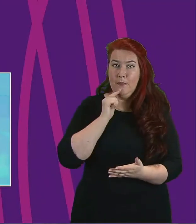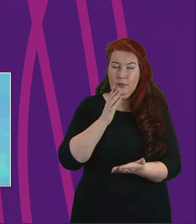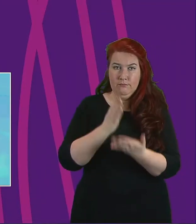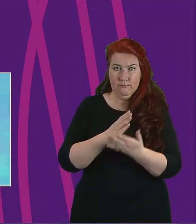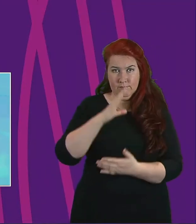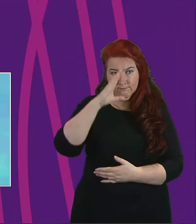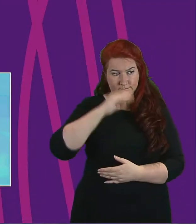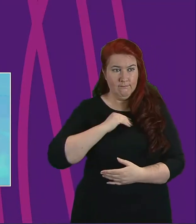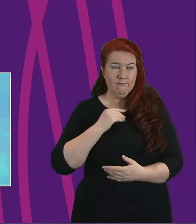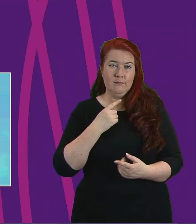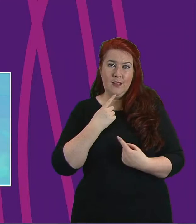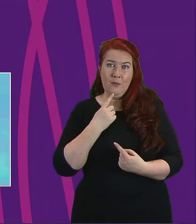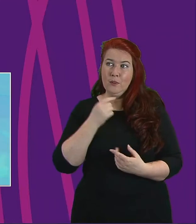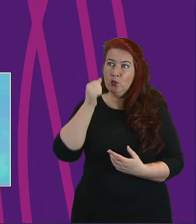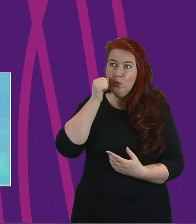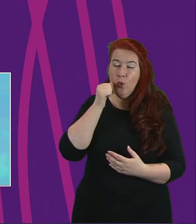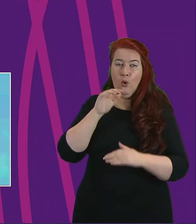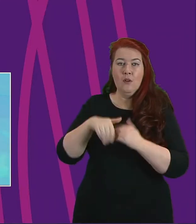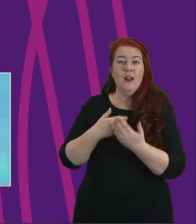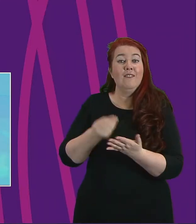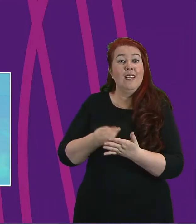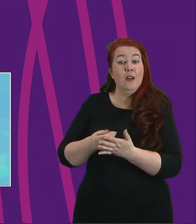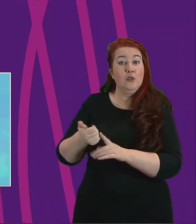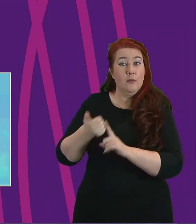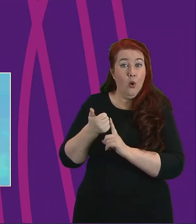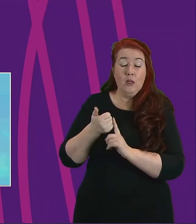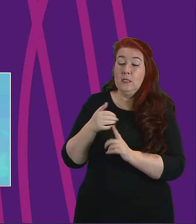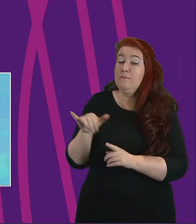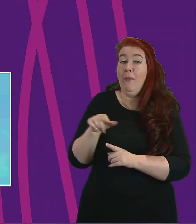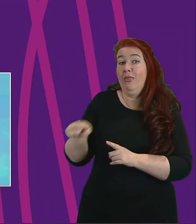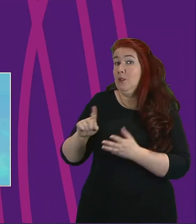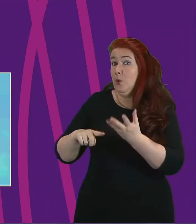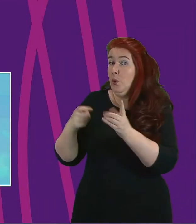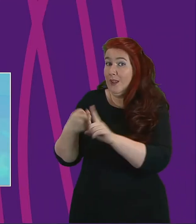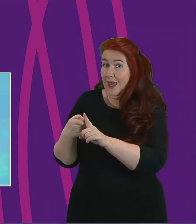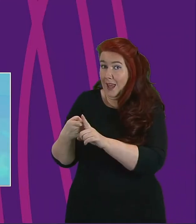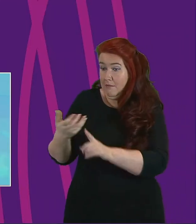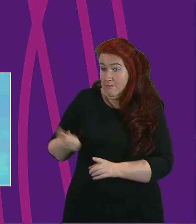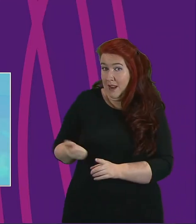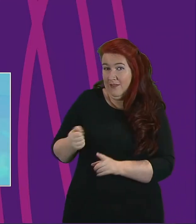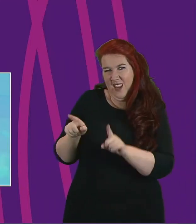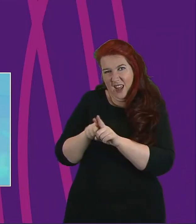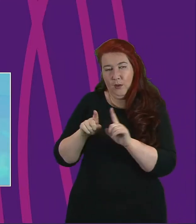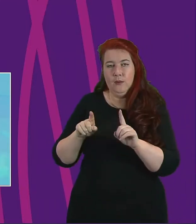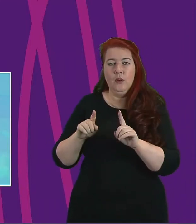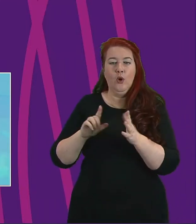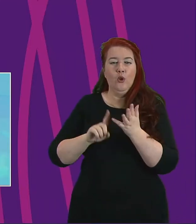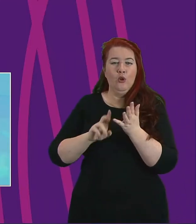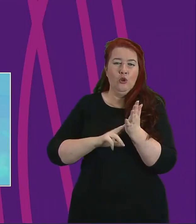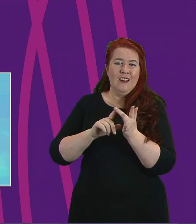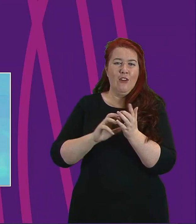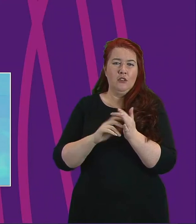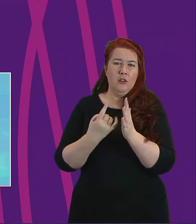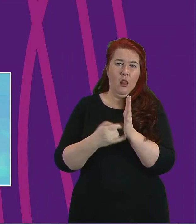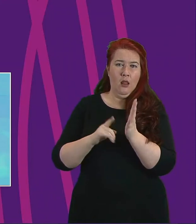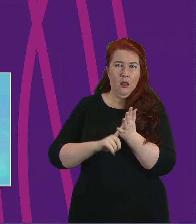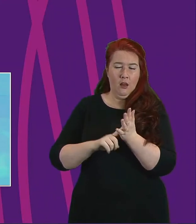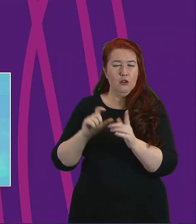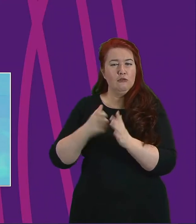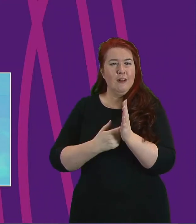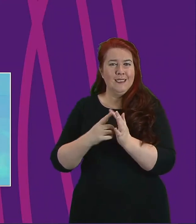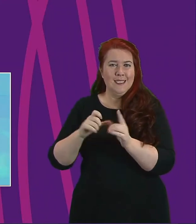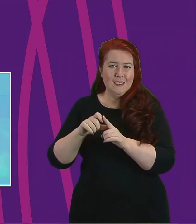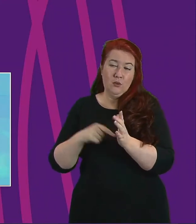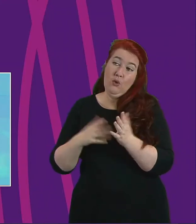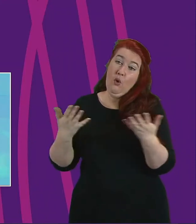the financial support that's available, whether it's UK reserve benefits such as universal credit or Scottish Government support such as the Scottish Welfare Fund you